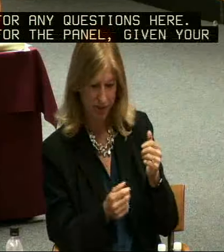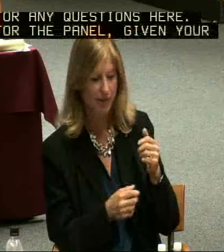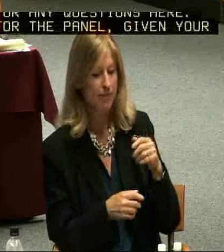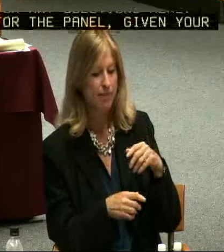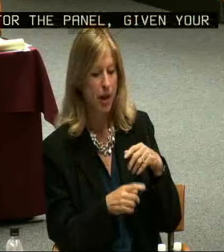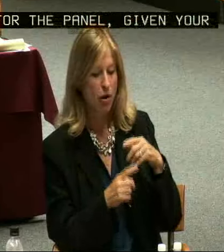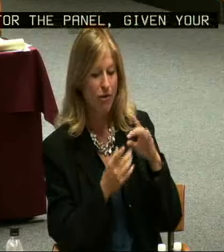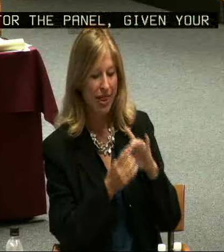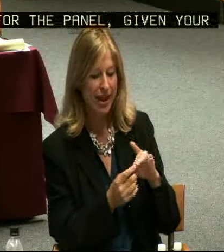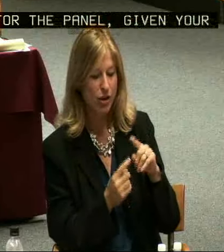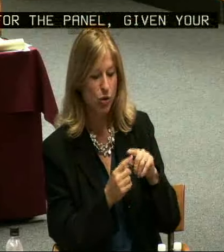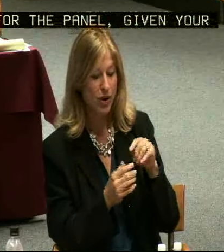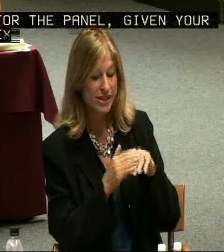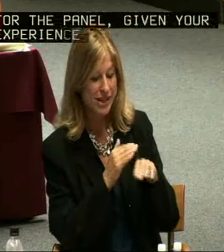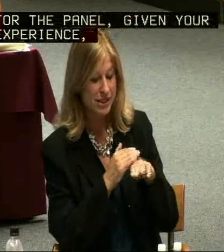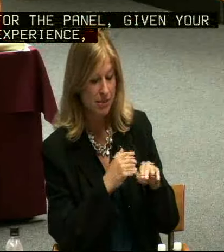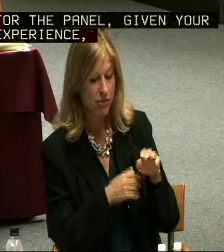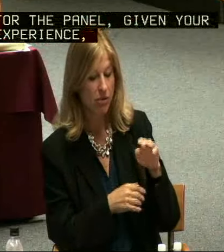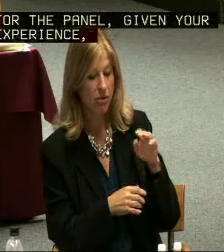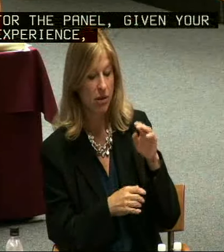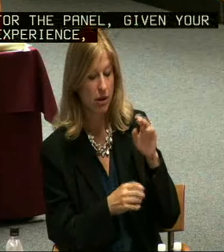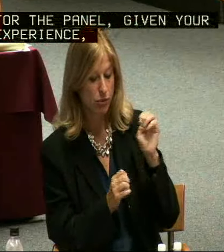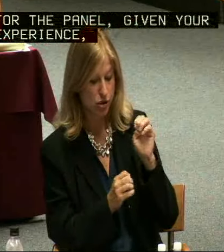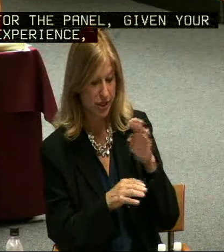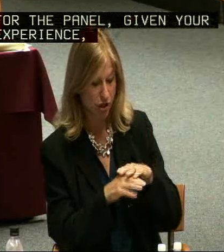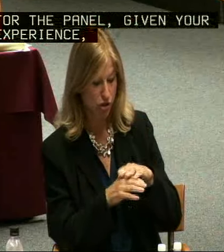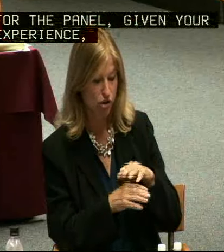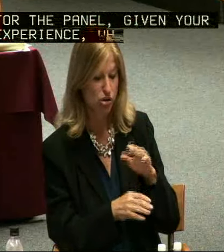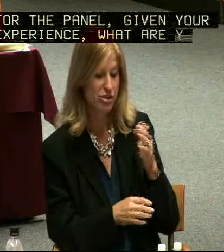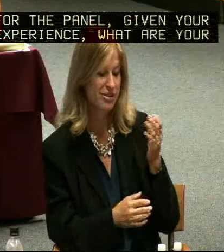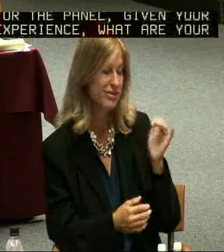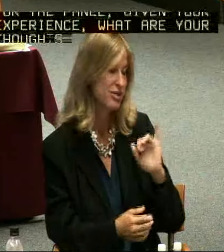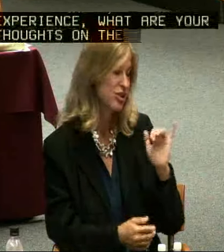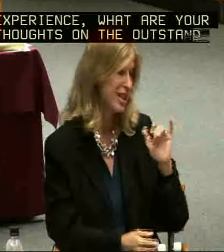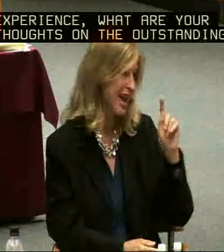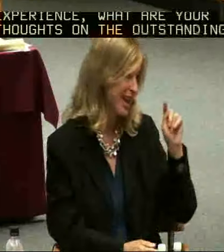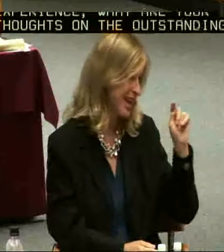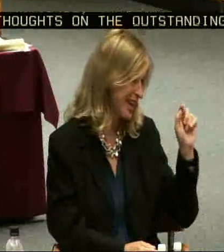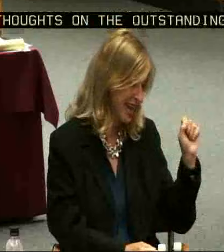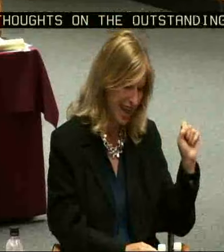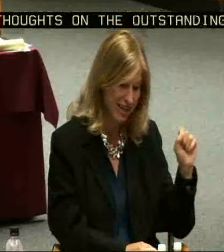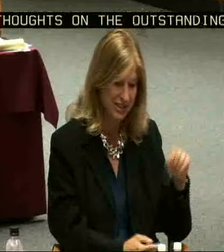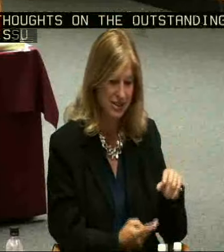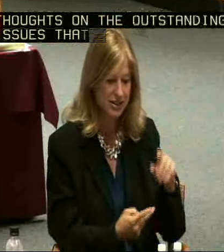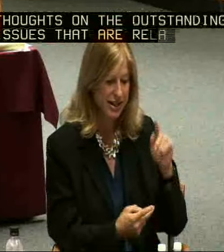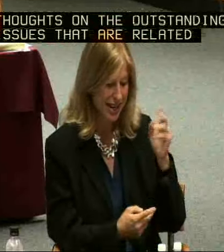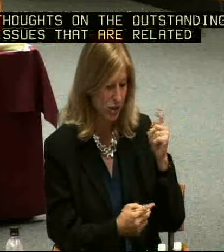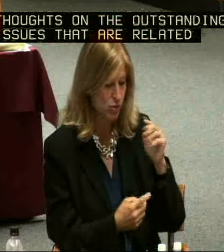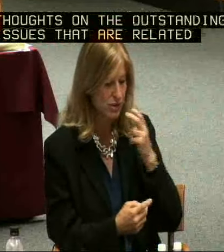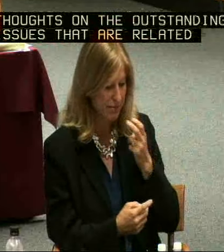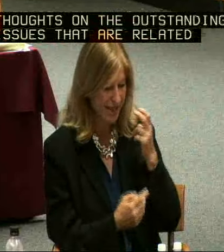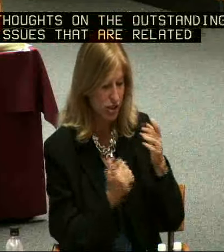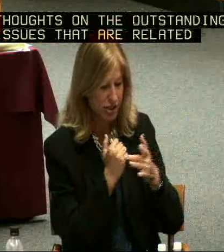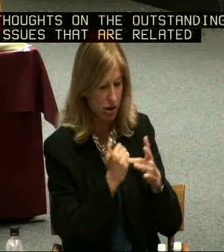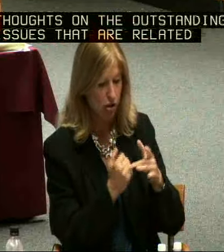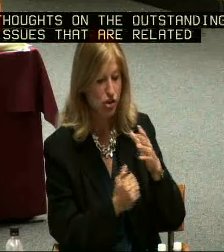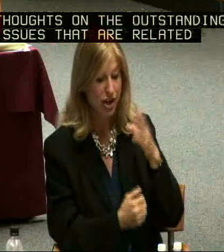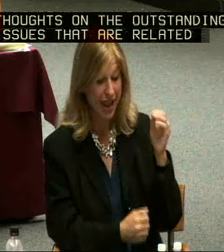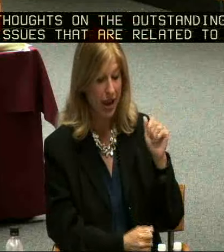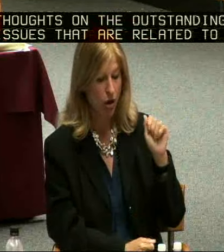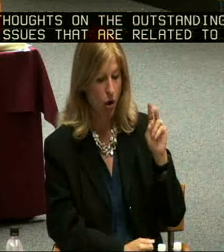the outstanding issues that are related to accessible emergency alerts, such as